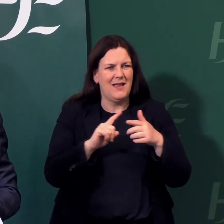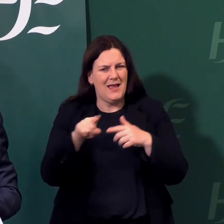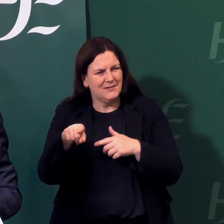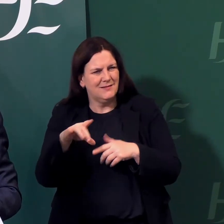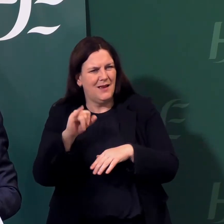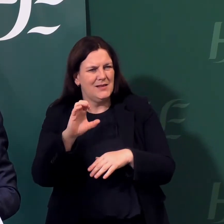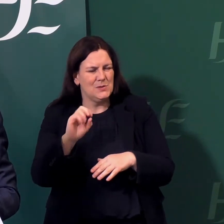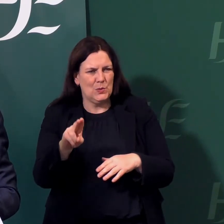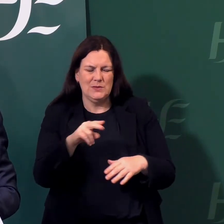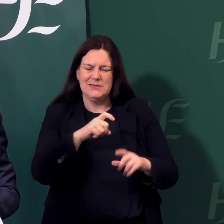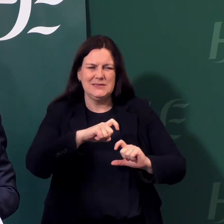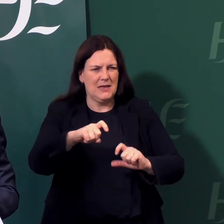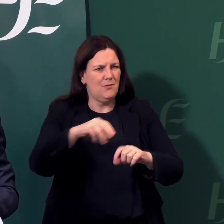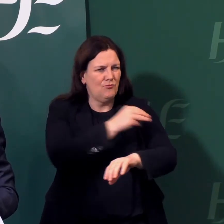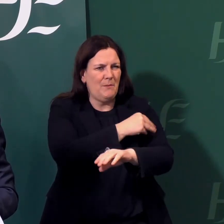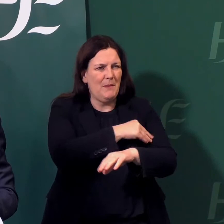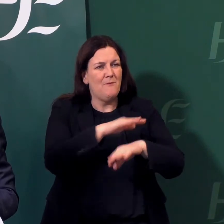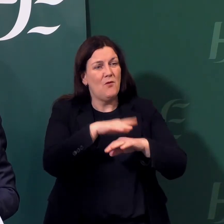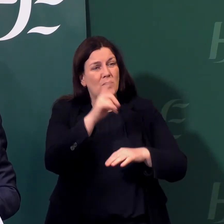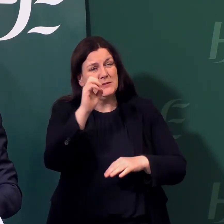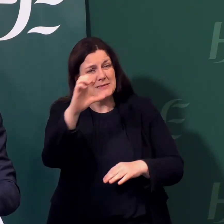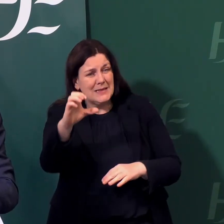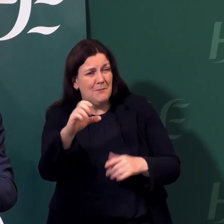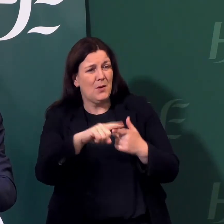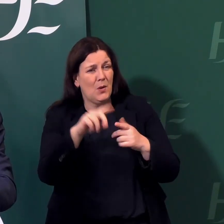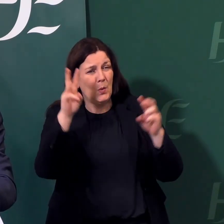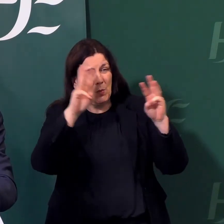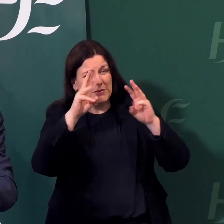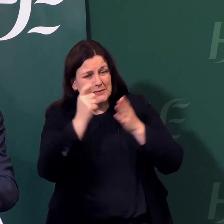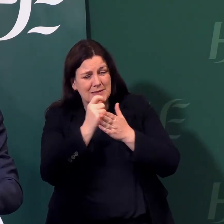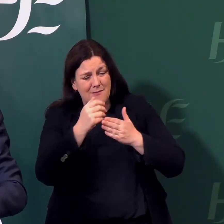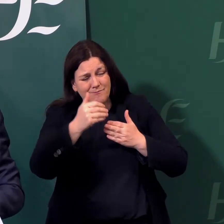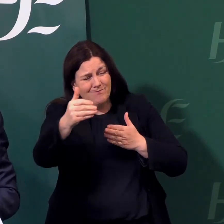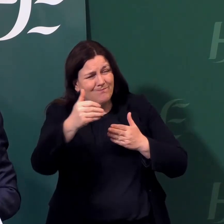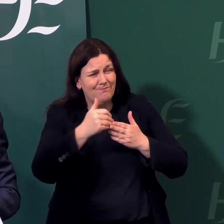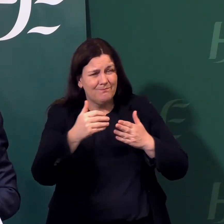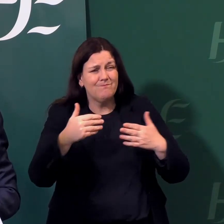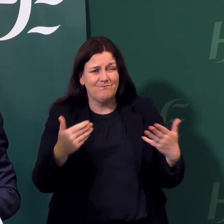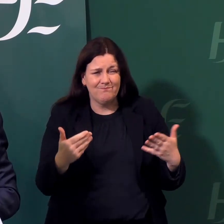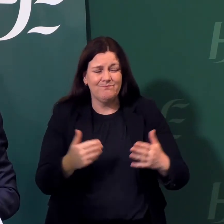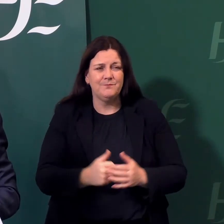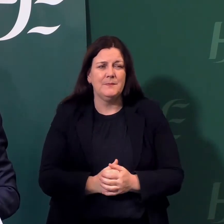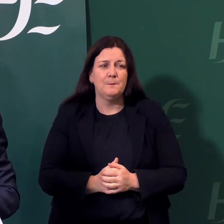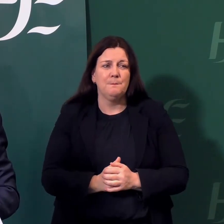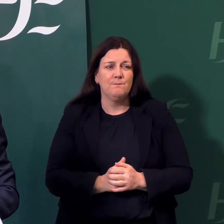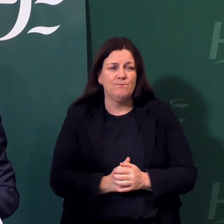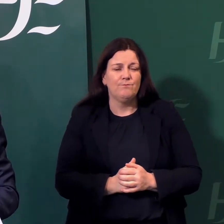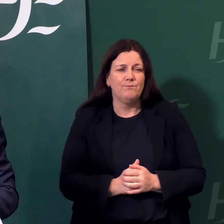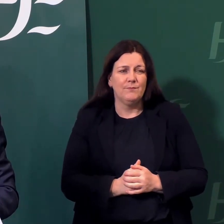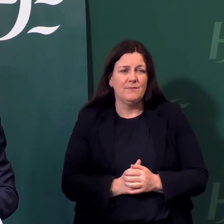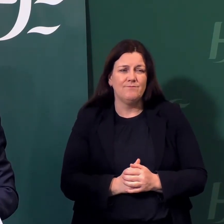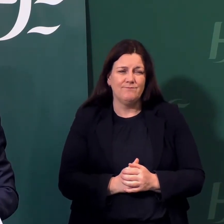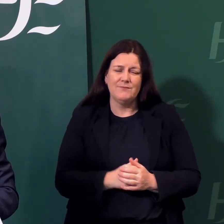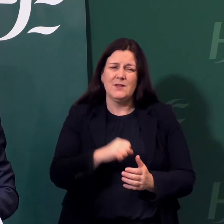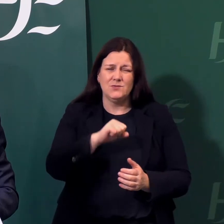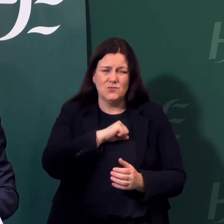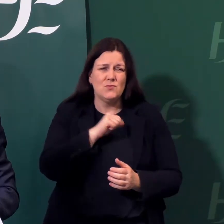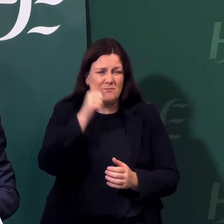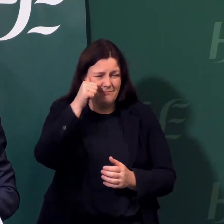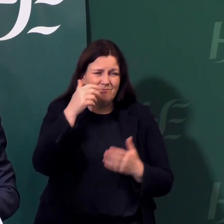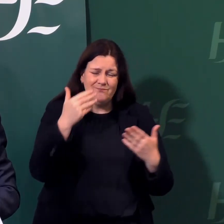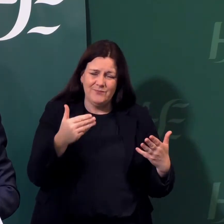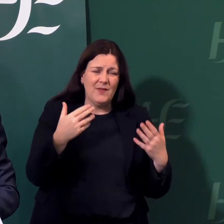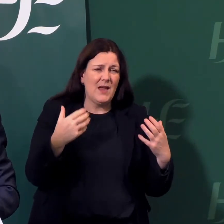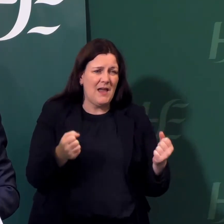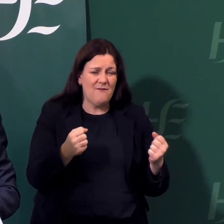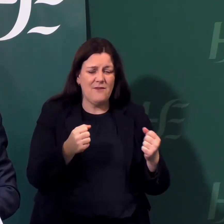we head into December and as we head into the winter period overall. And there's no doubt there's a couple of key actions that have